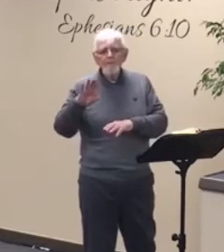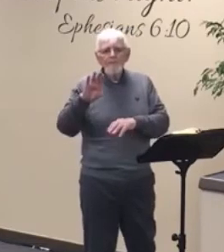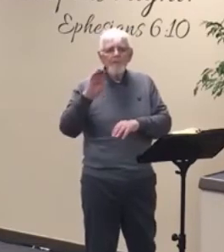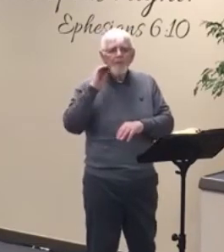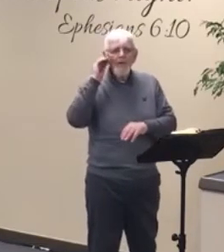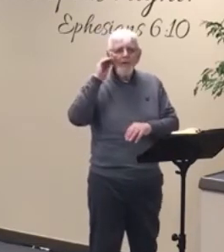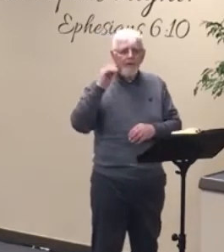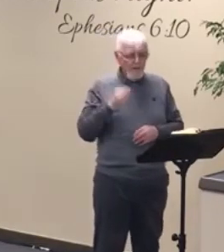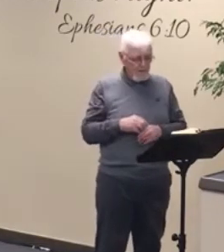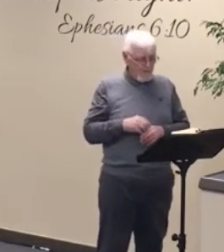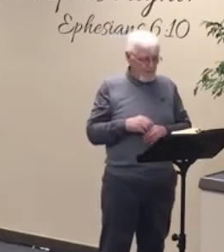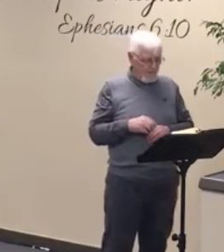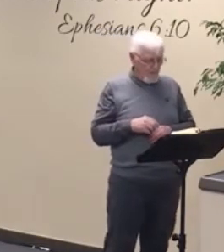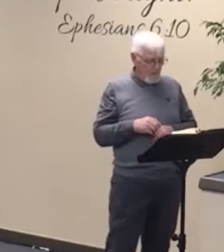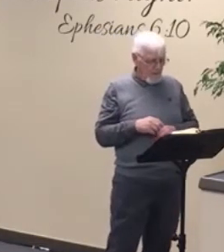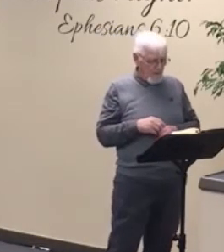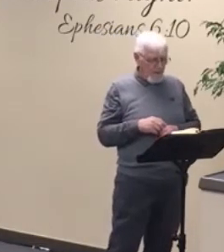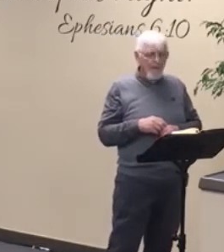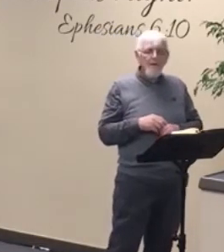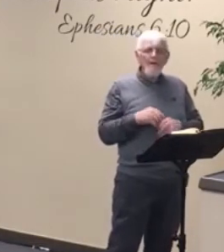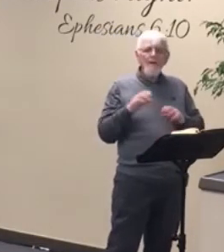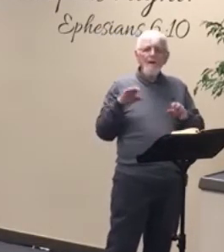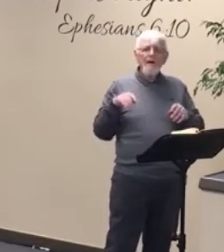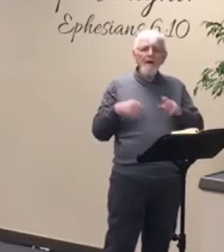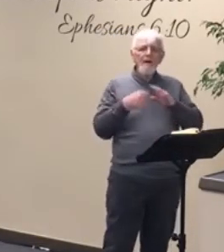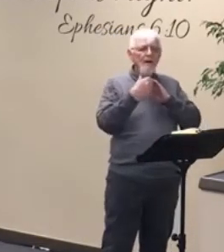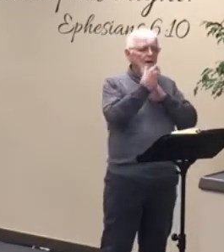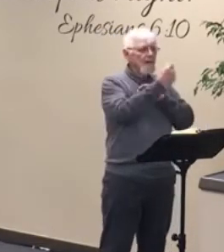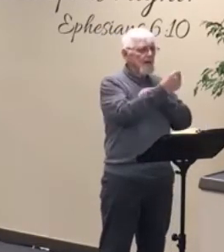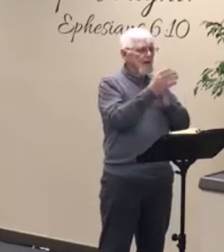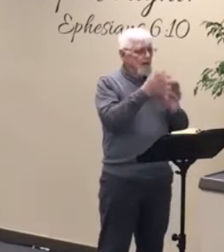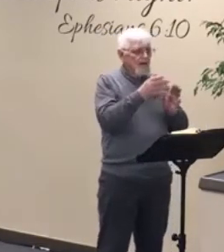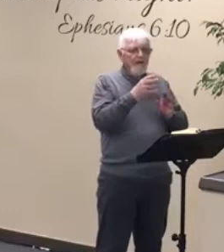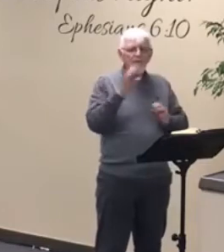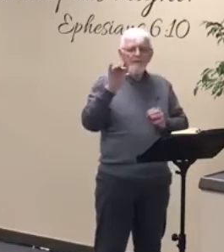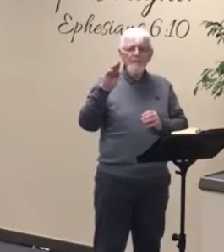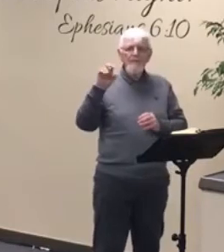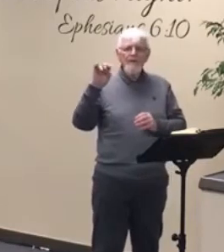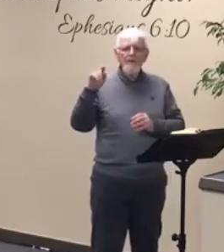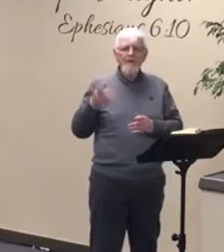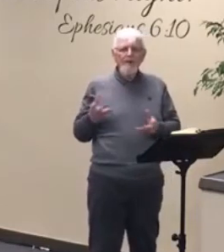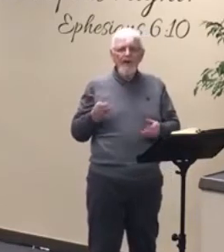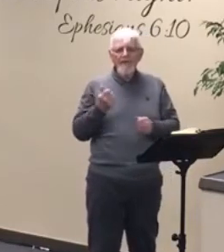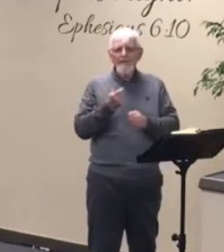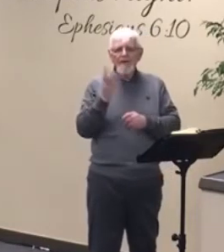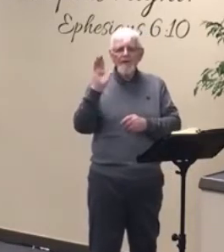boys take off. You can leave Benjamin here. And everything will be just fine.